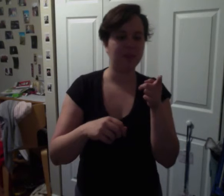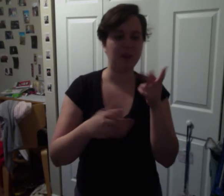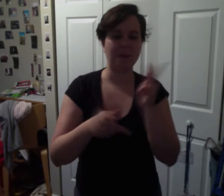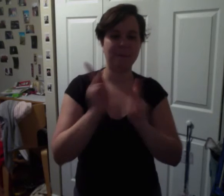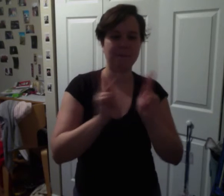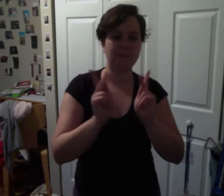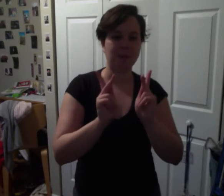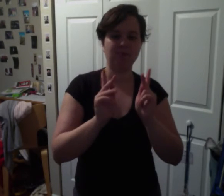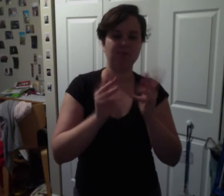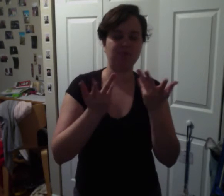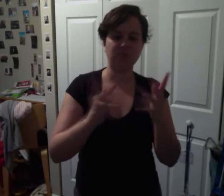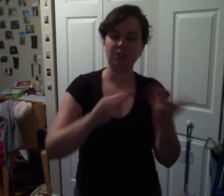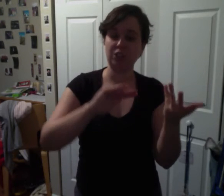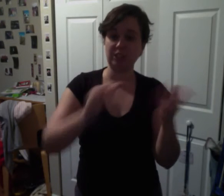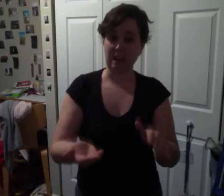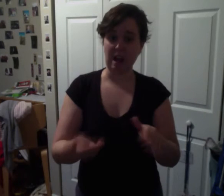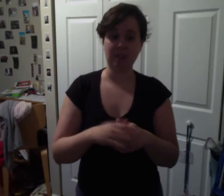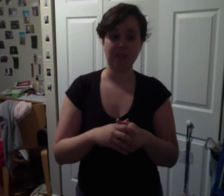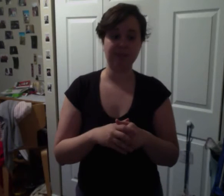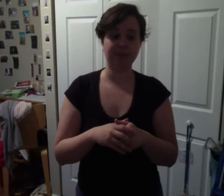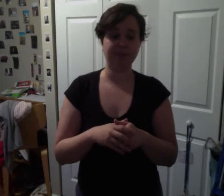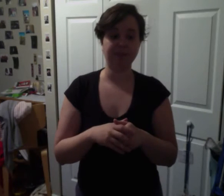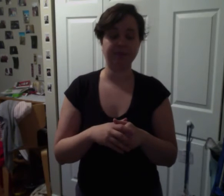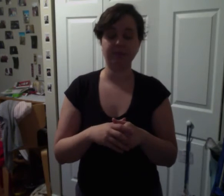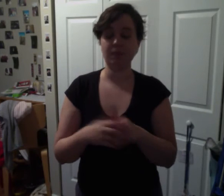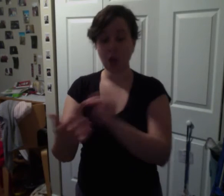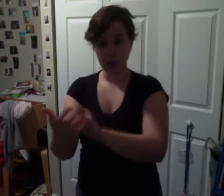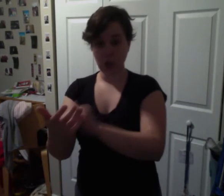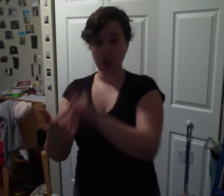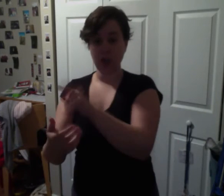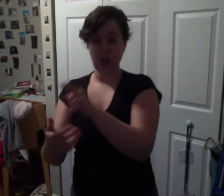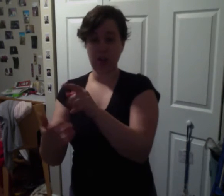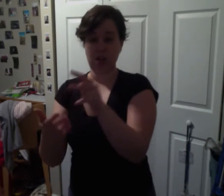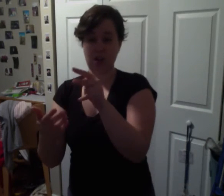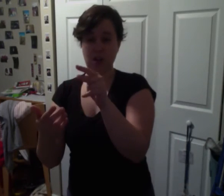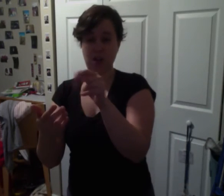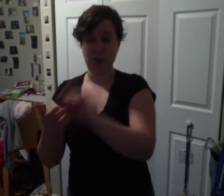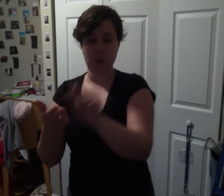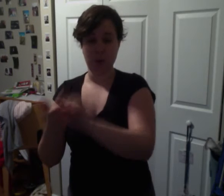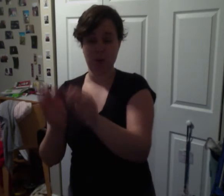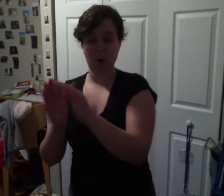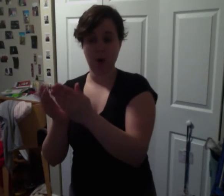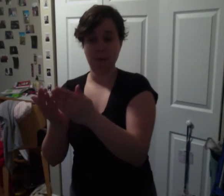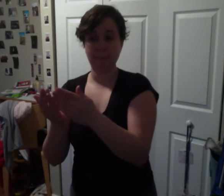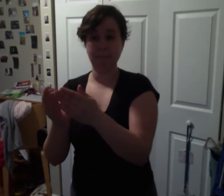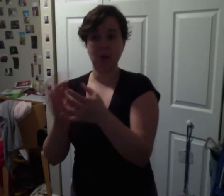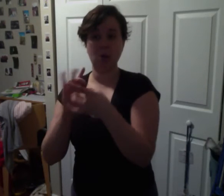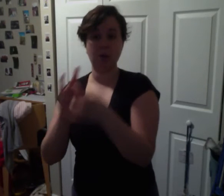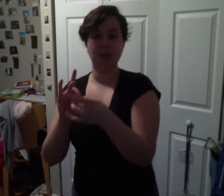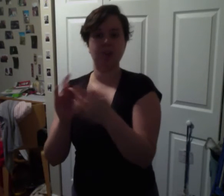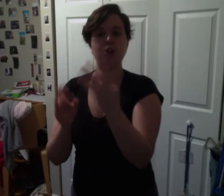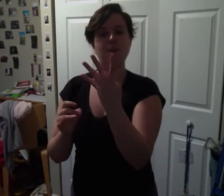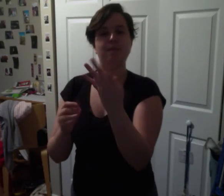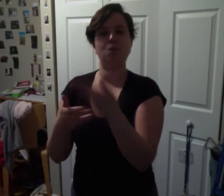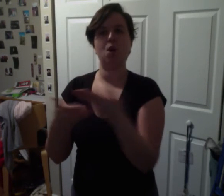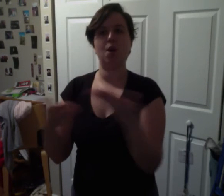book called The 4 Things That Matter Most, about the 4 things you want to say to the most important people in your life before they or you